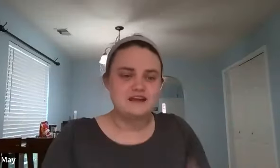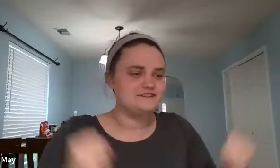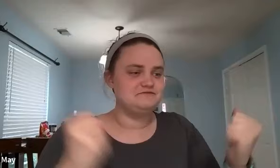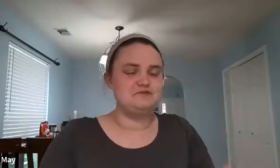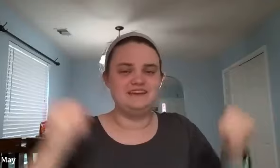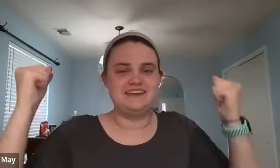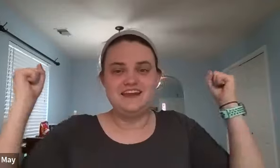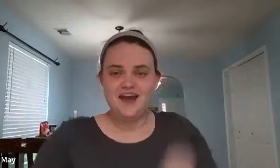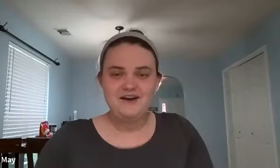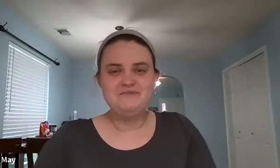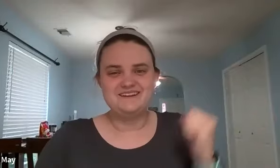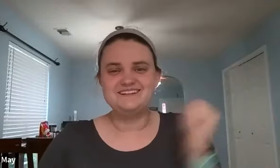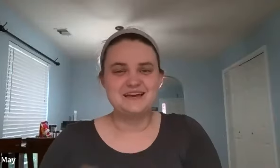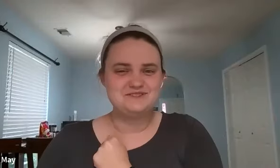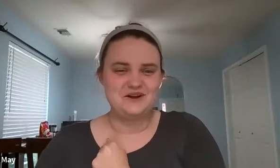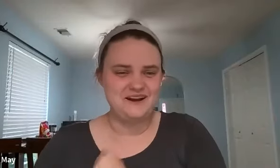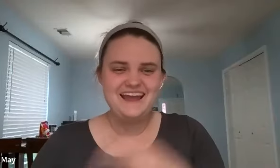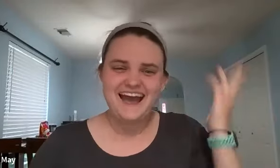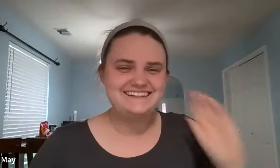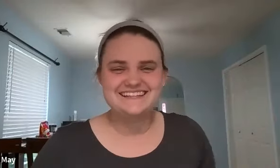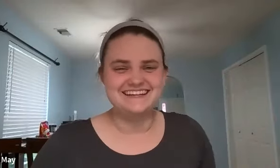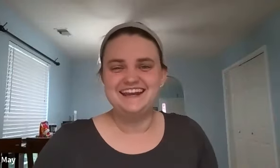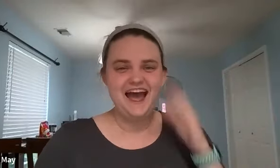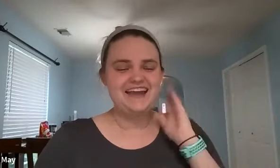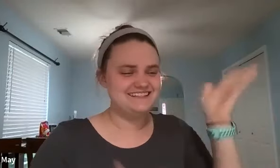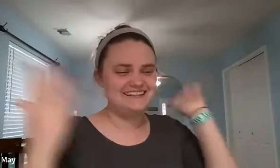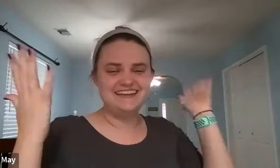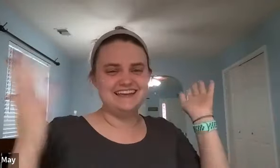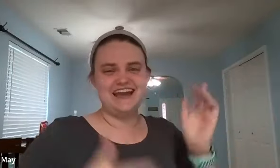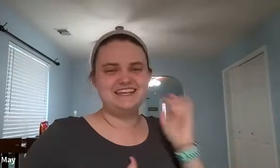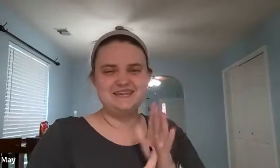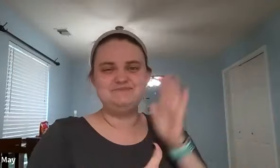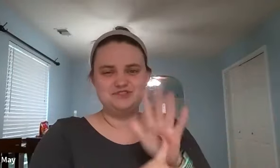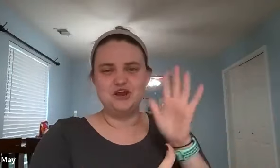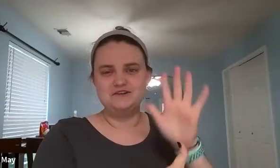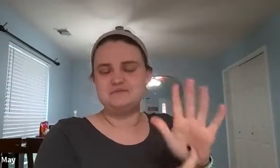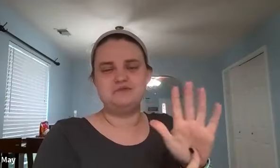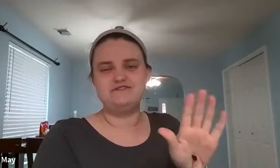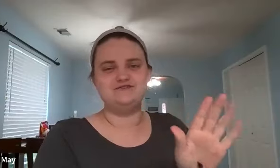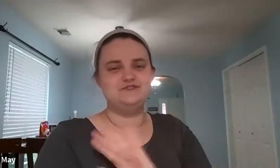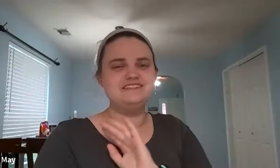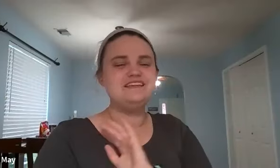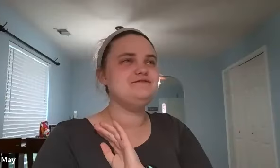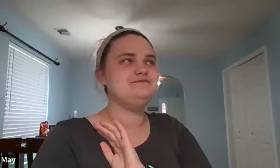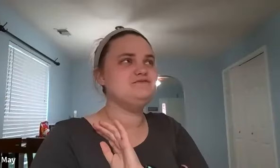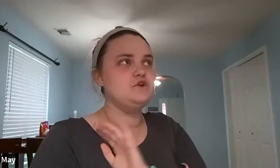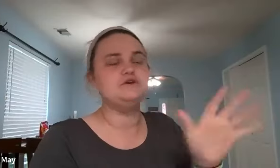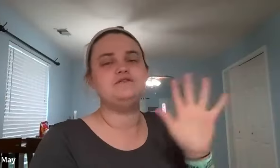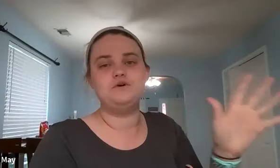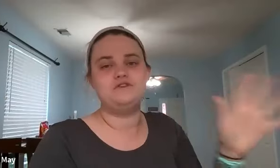breakfast food again. Oh my goodness, I'm sorry. I did it again. I keep trying to remember breakfast food. This is like the third or fourth class